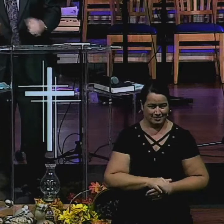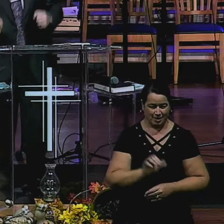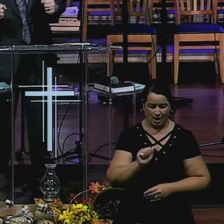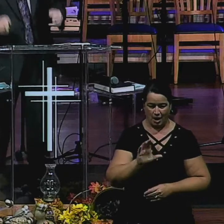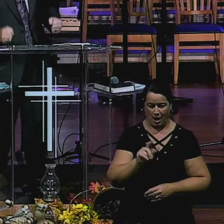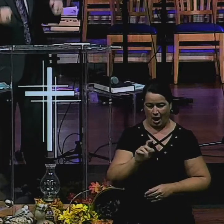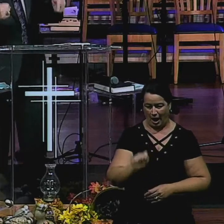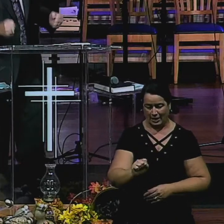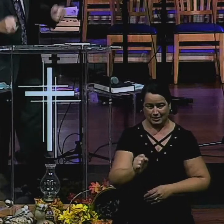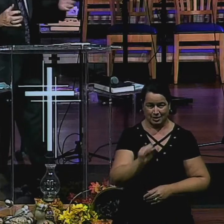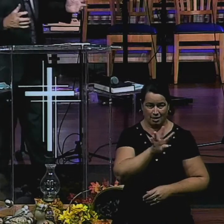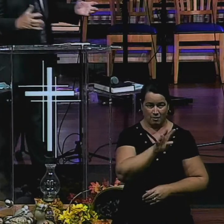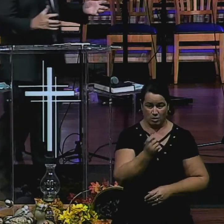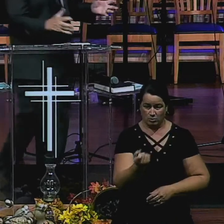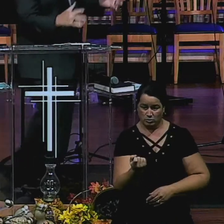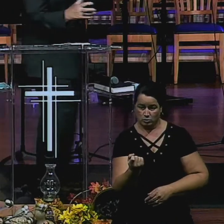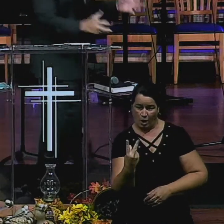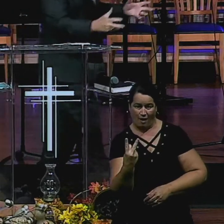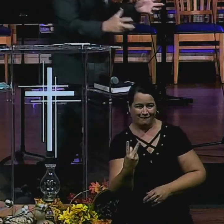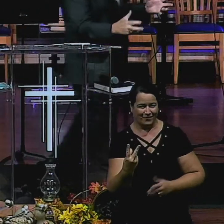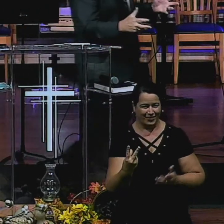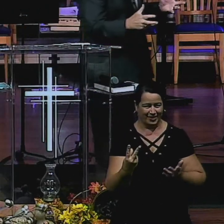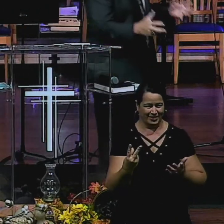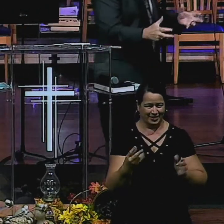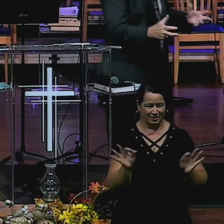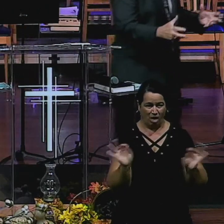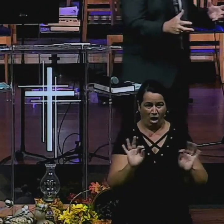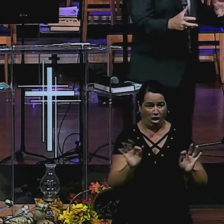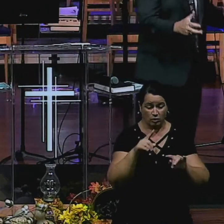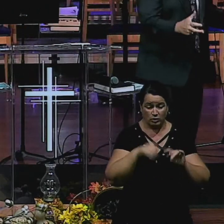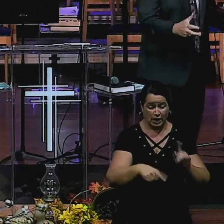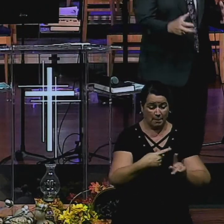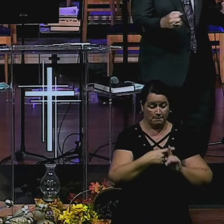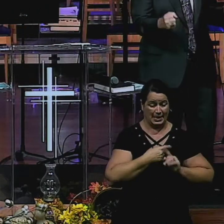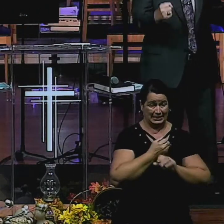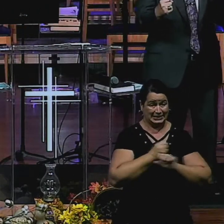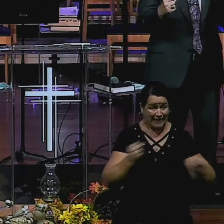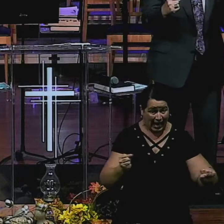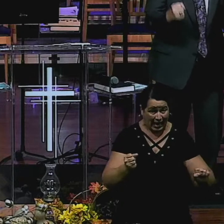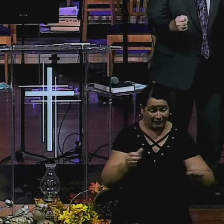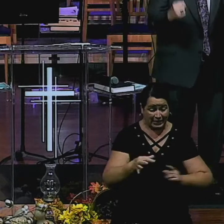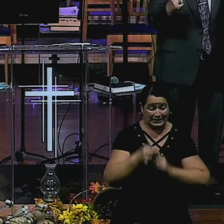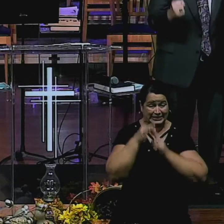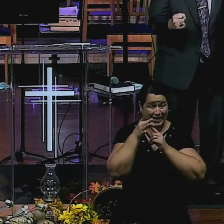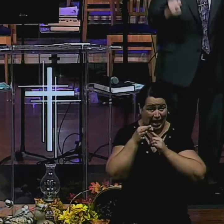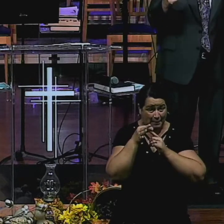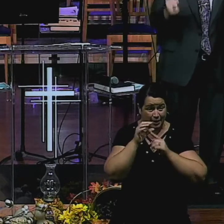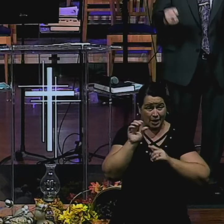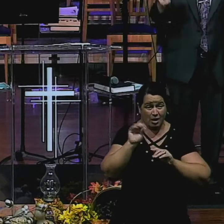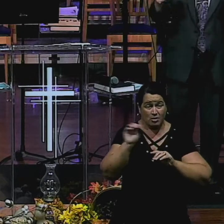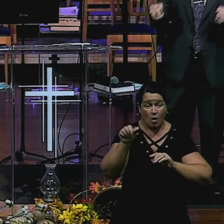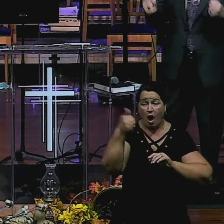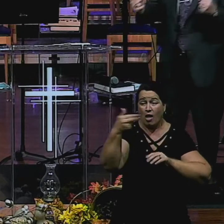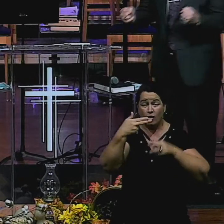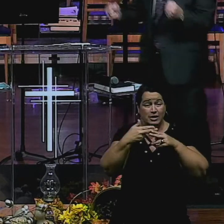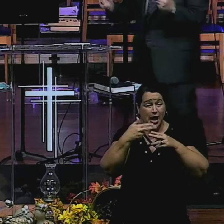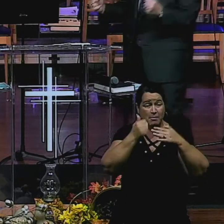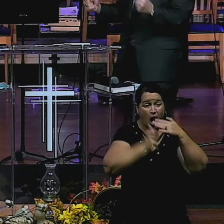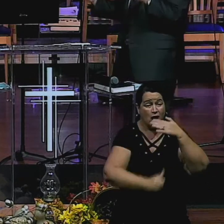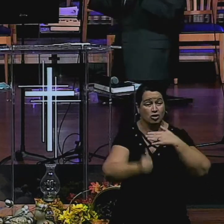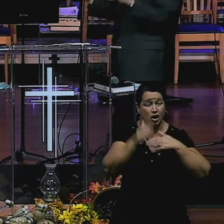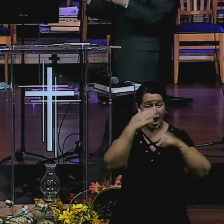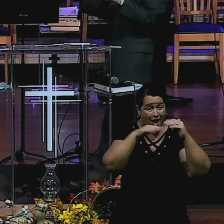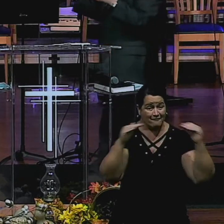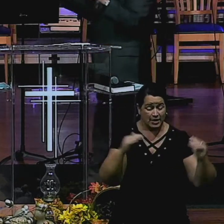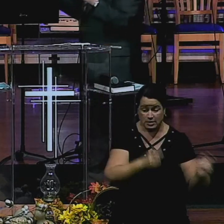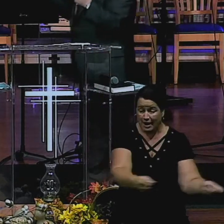4:12. Neither is there, how clear is this? Neither is there salvation in any other, for there is none other name given under heaven among